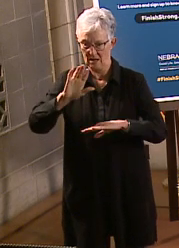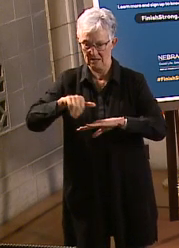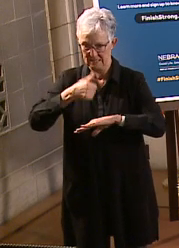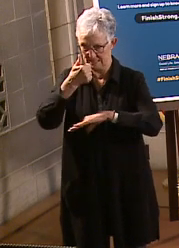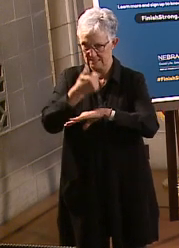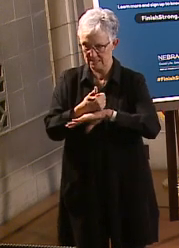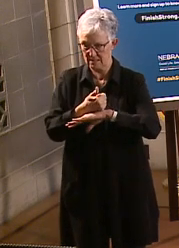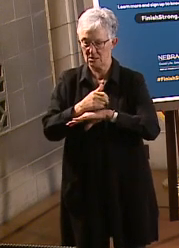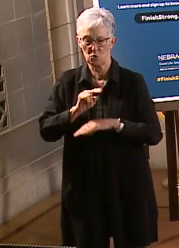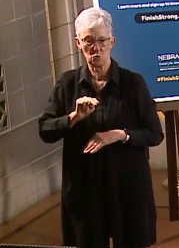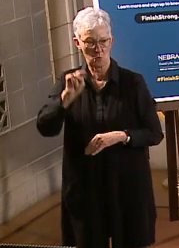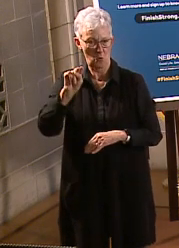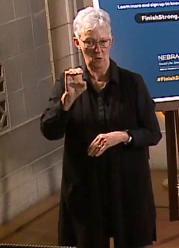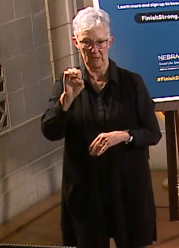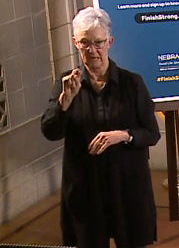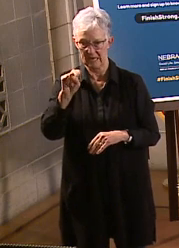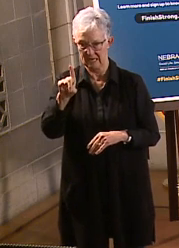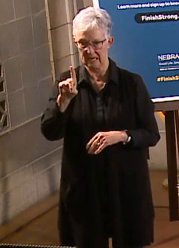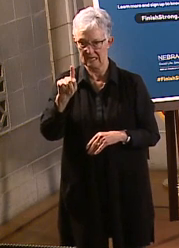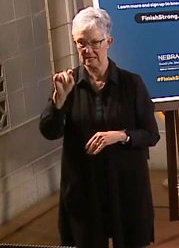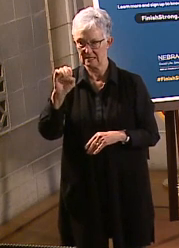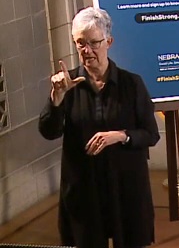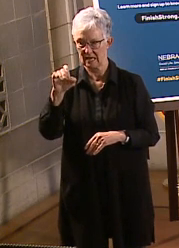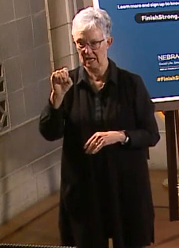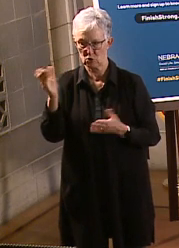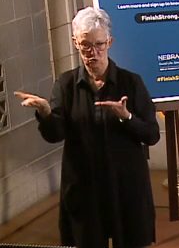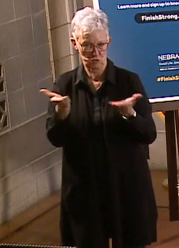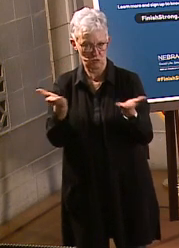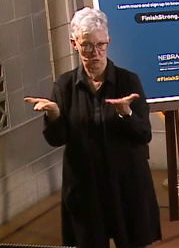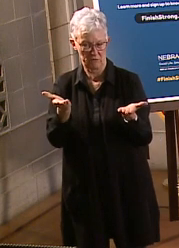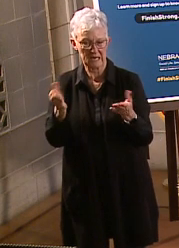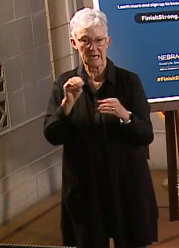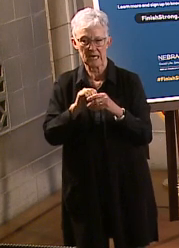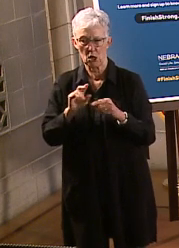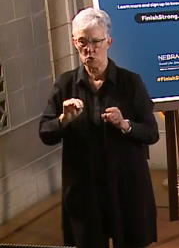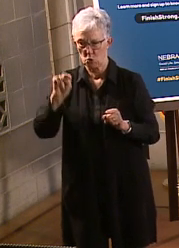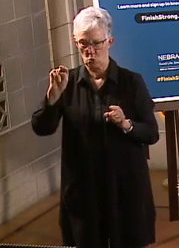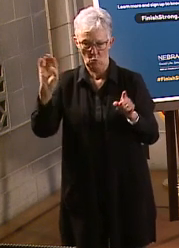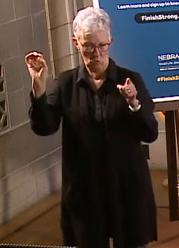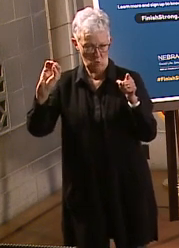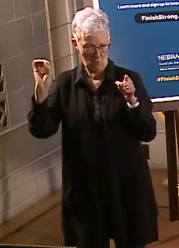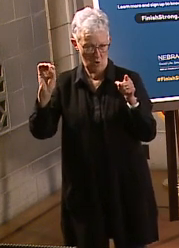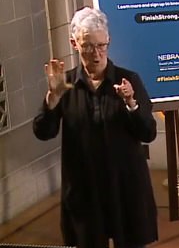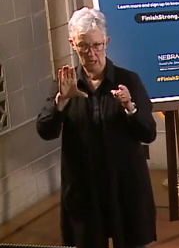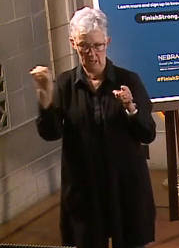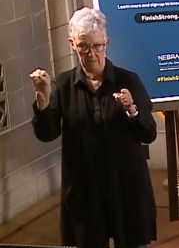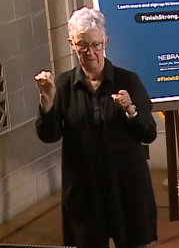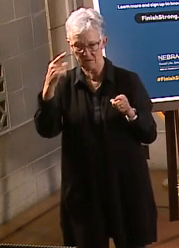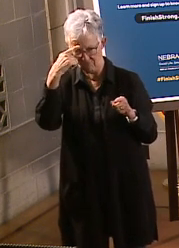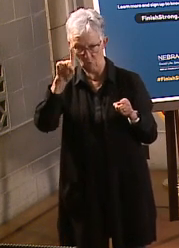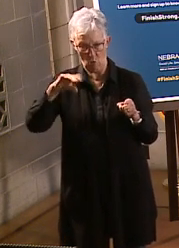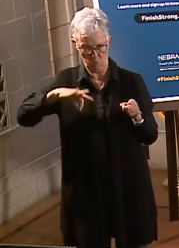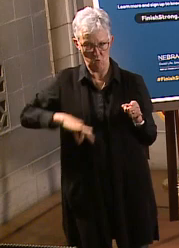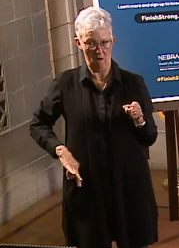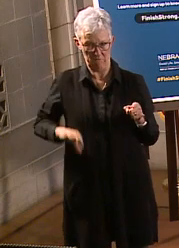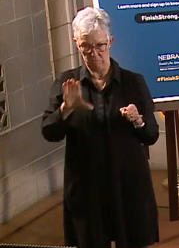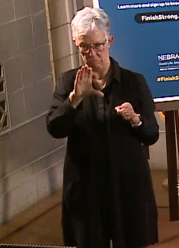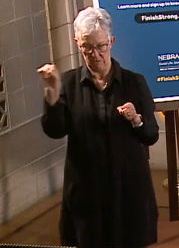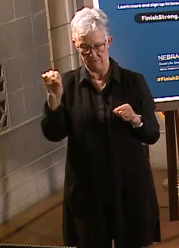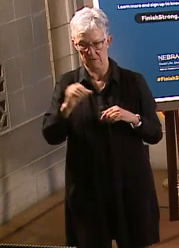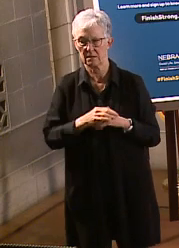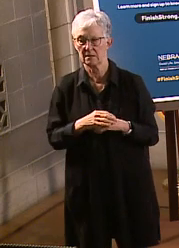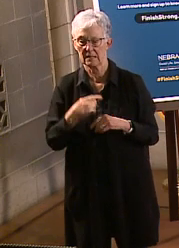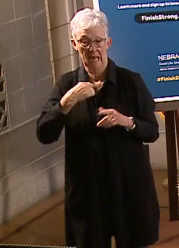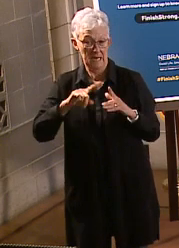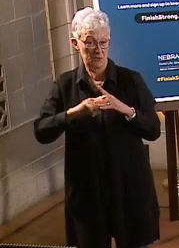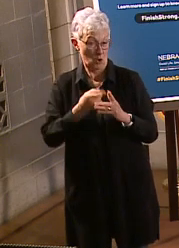End Teleservices, a company based in North Omaha. We are a for-profit enterprise. I began working in the teleservices industry